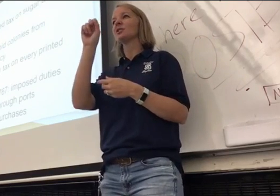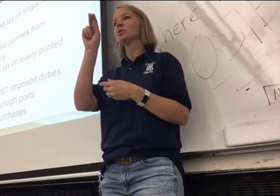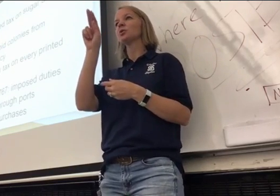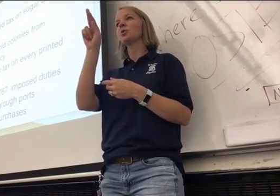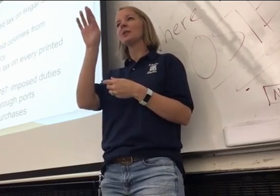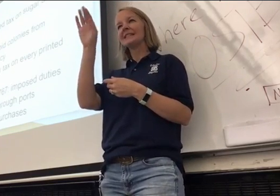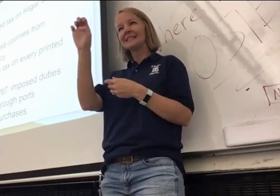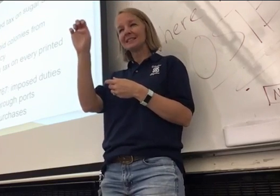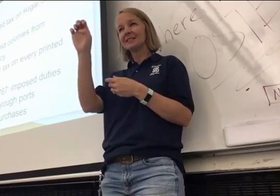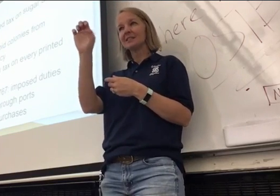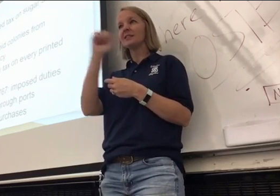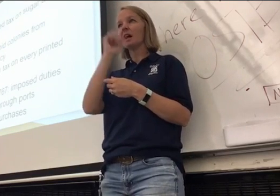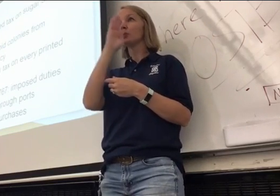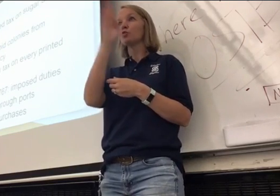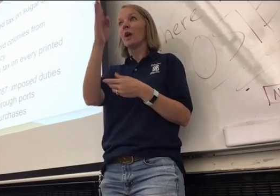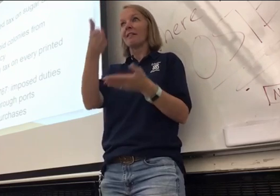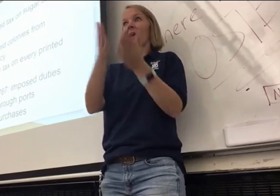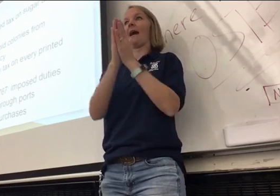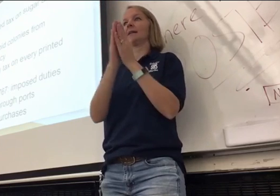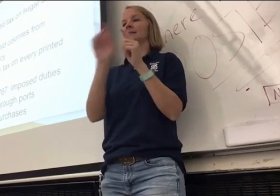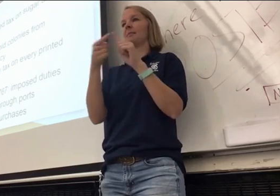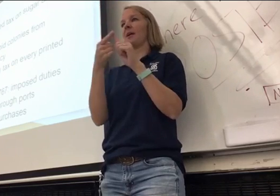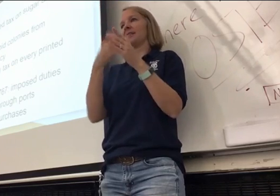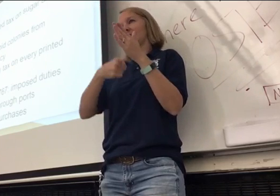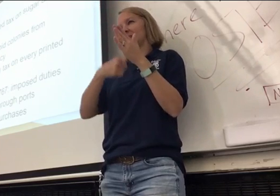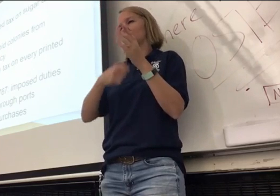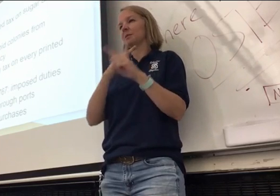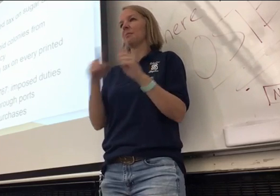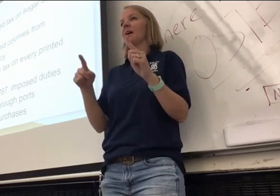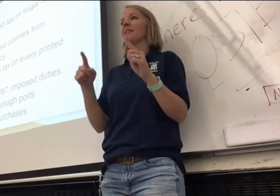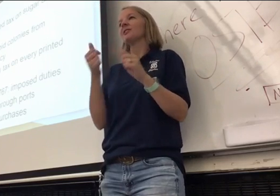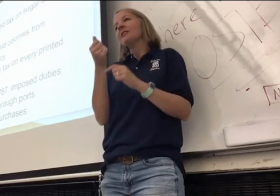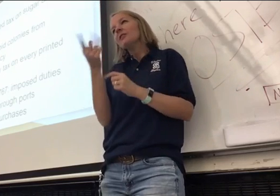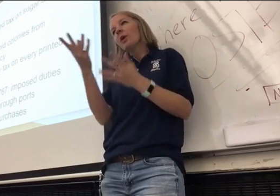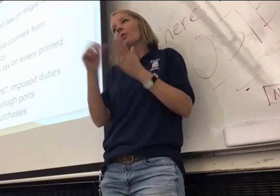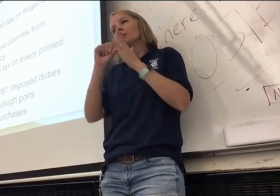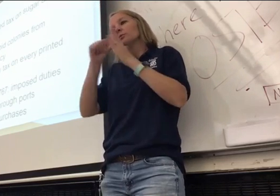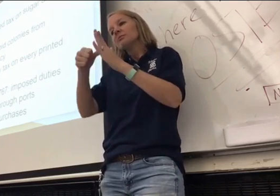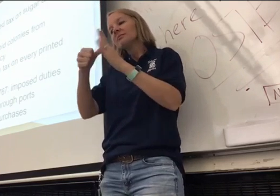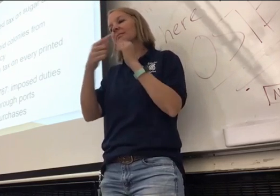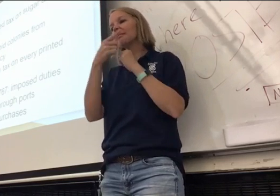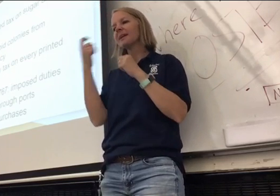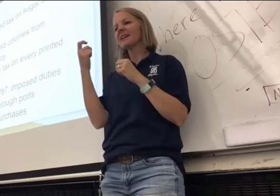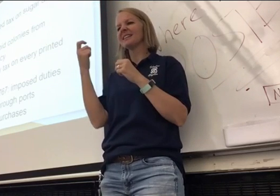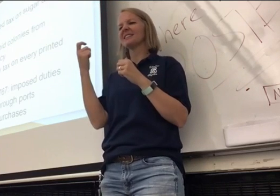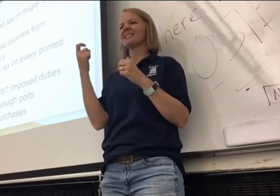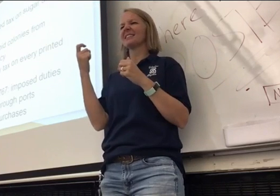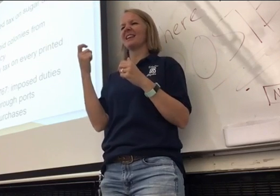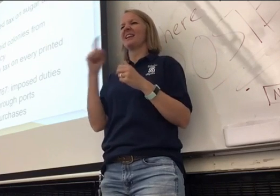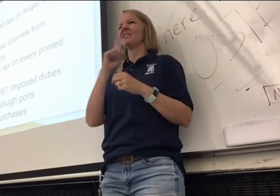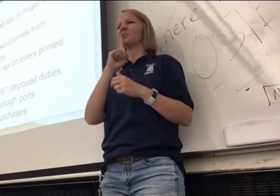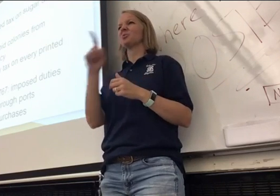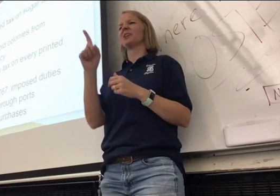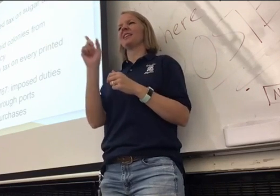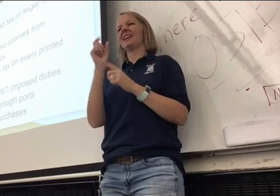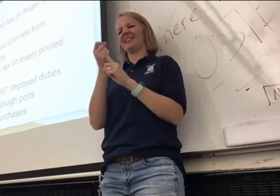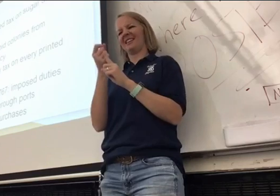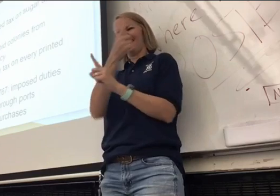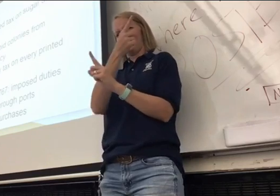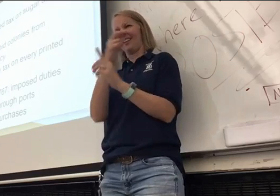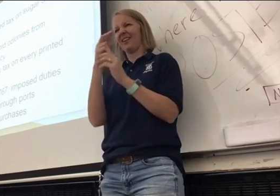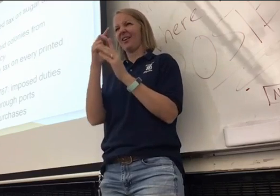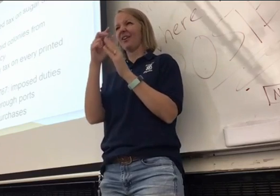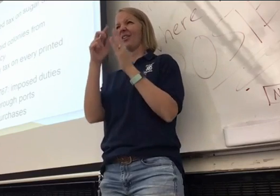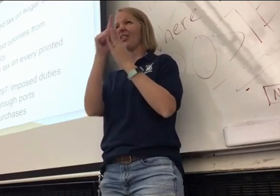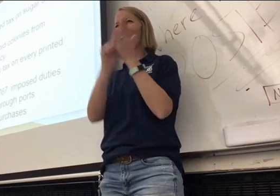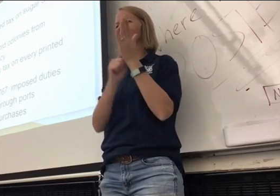to be directly asked about these. But there's a couple of them that I want to point out simply because they're those really weird laws that you're